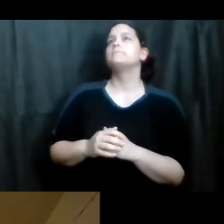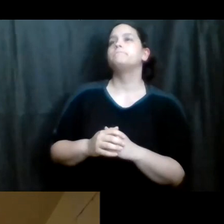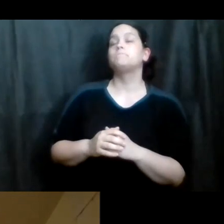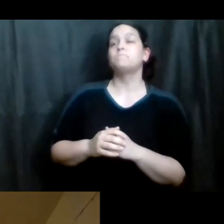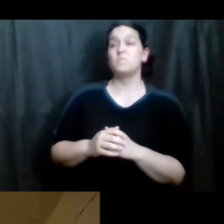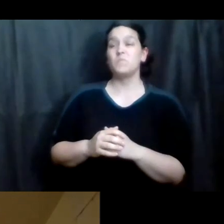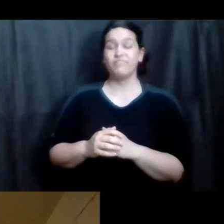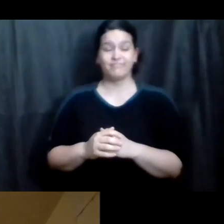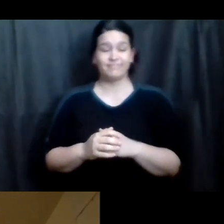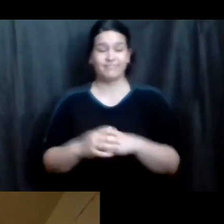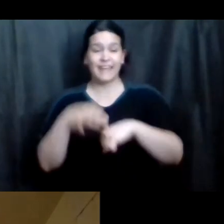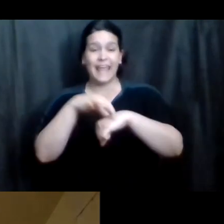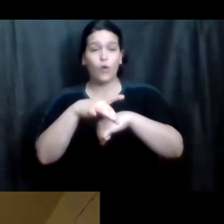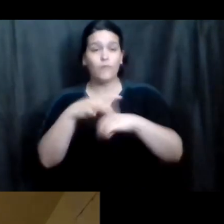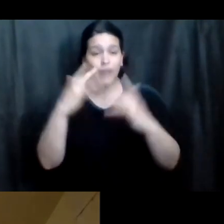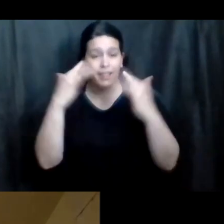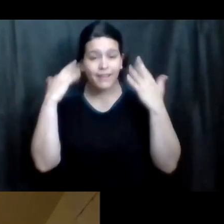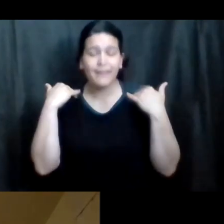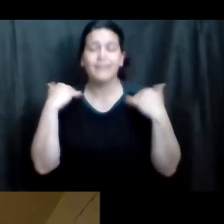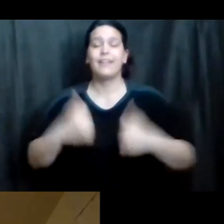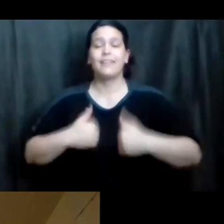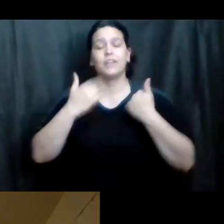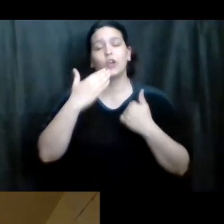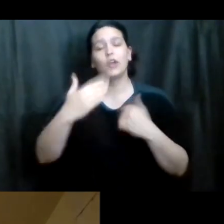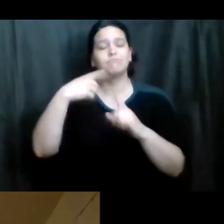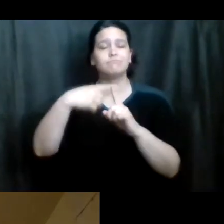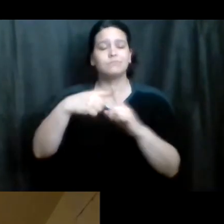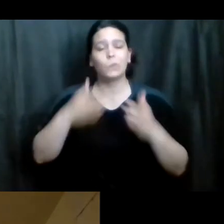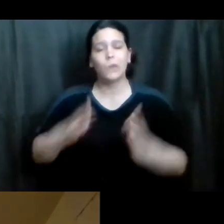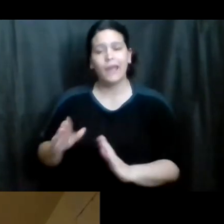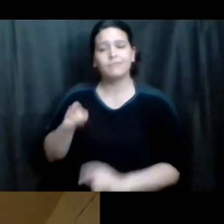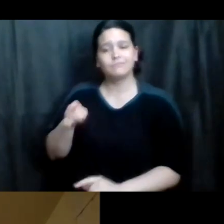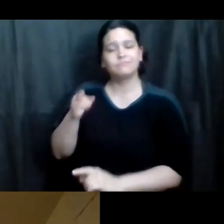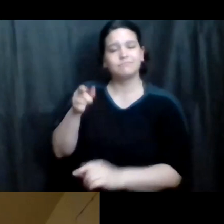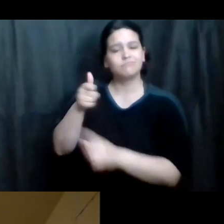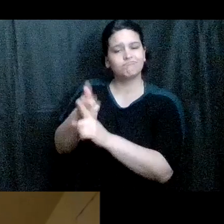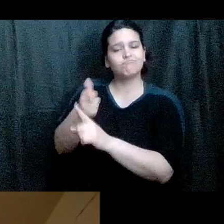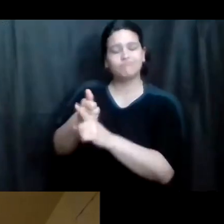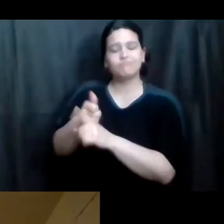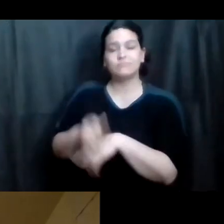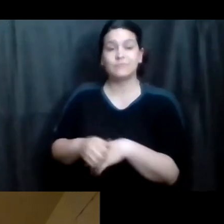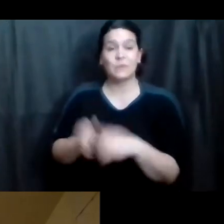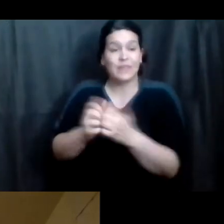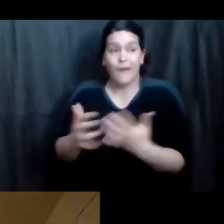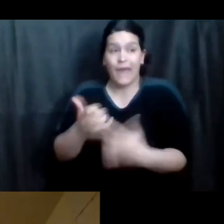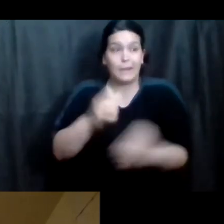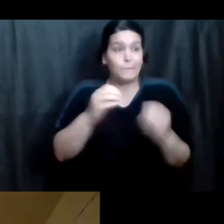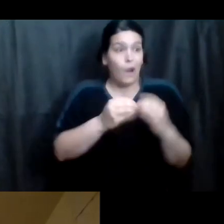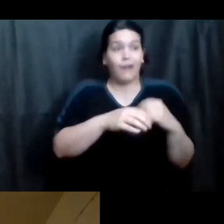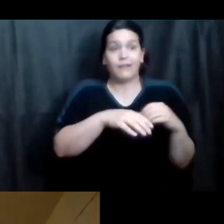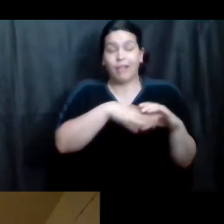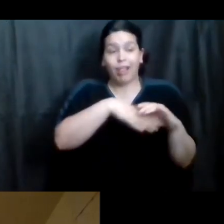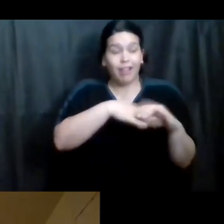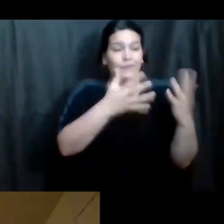eco-friendly, living in a good way person. And without much ado, I'm going to pass it over